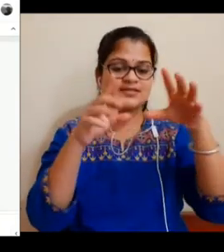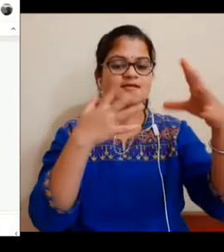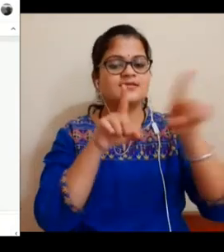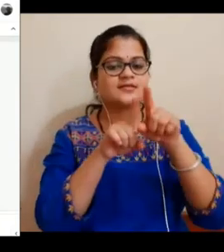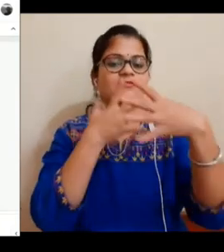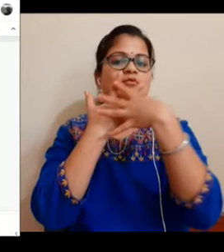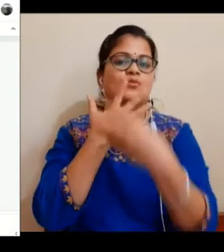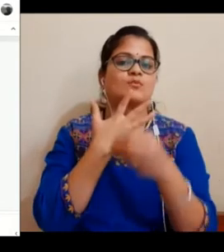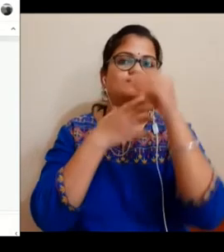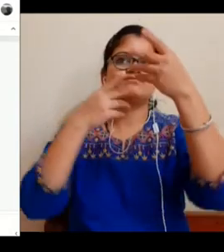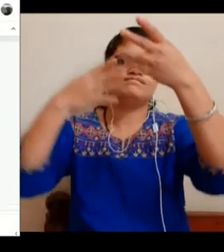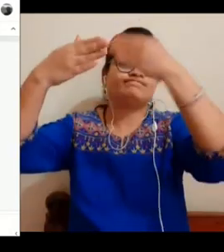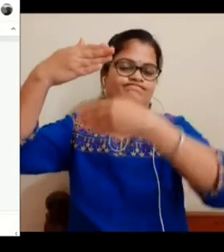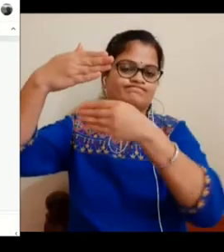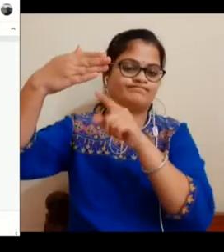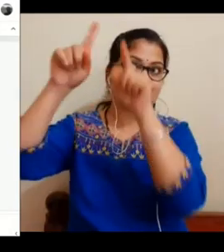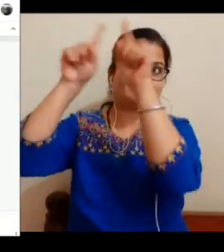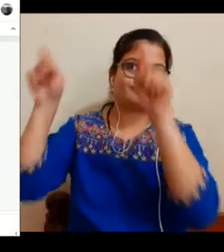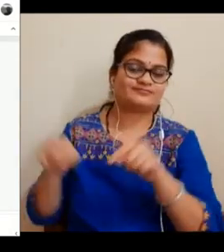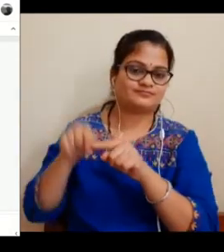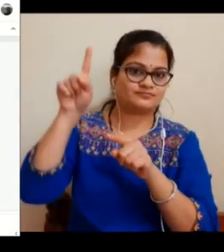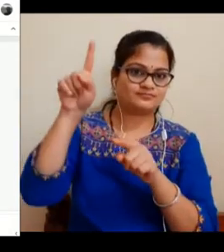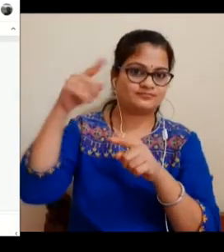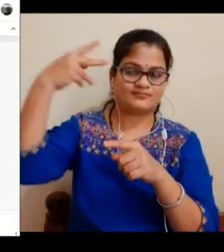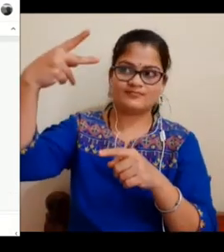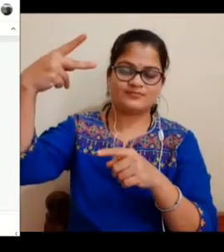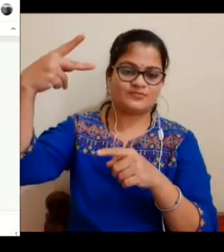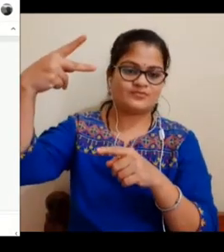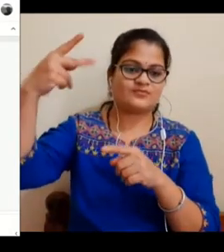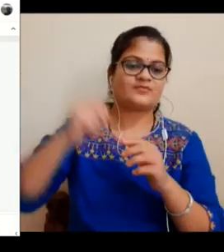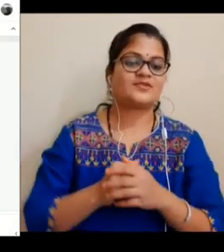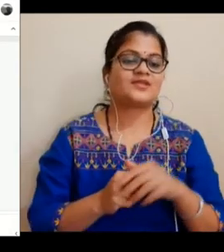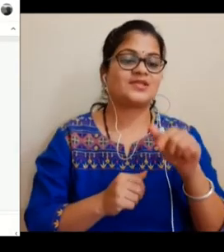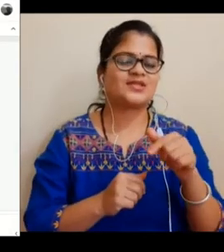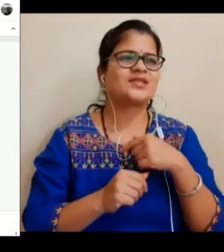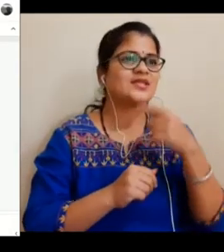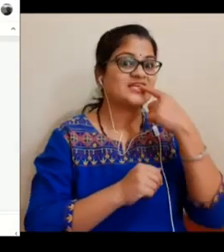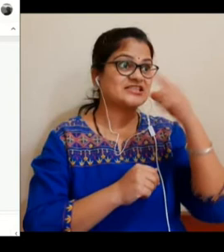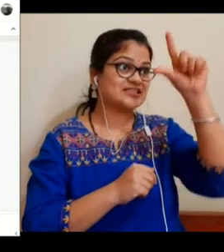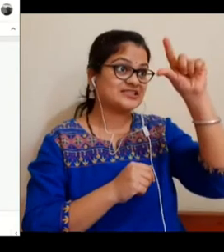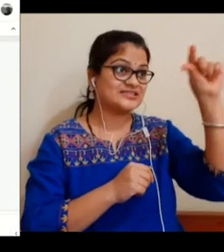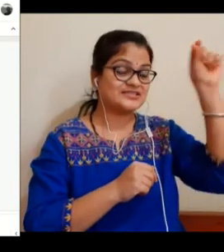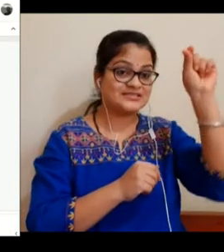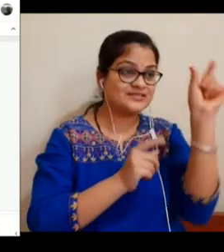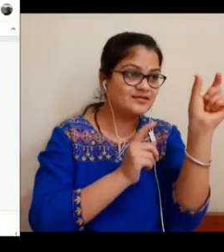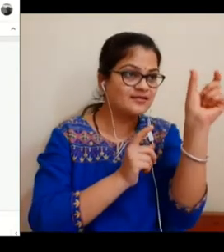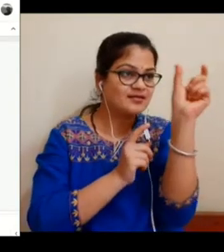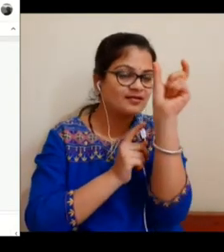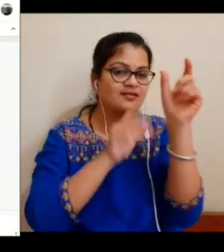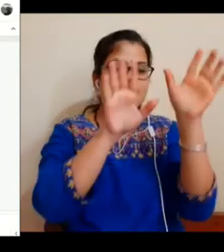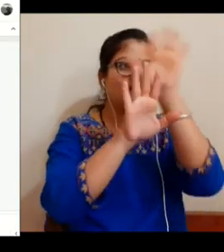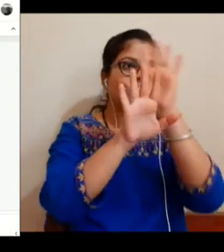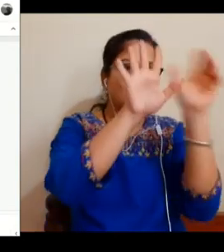two copies of the same slide, right? So in the next slide, what I'll do is I'll move a little bit. So I moved